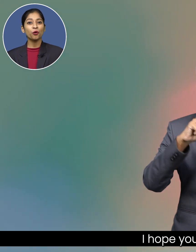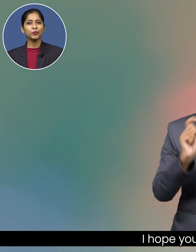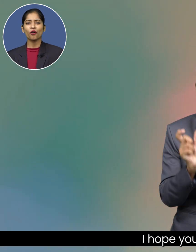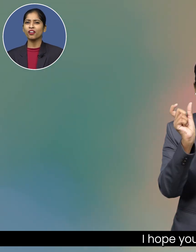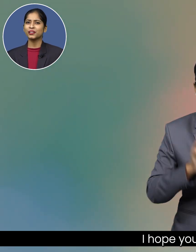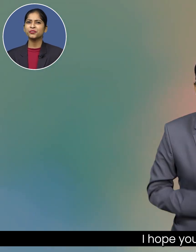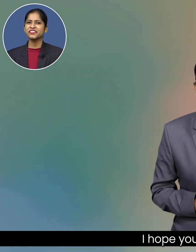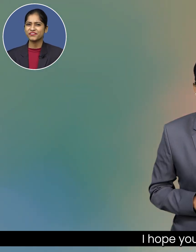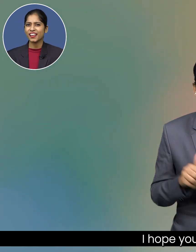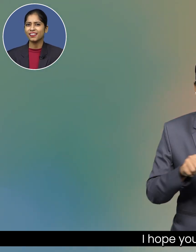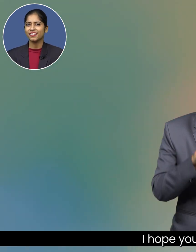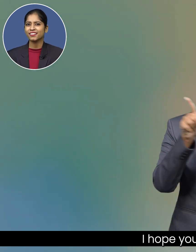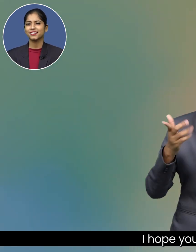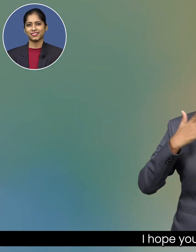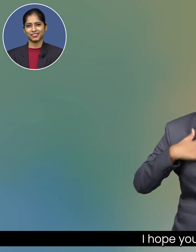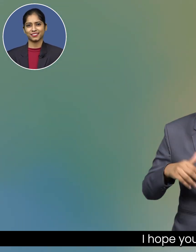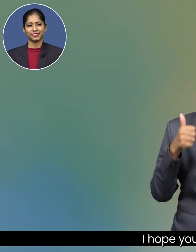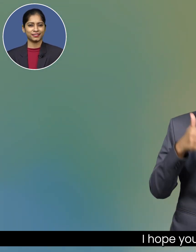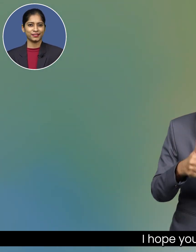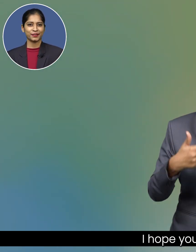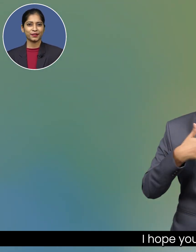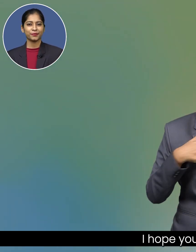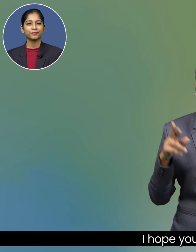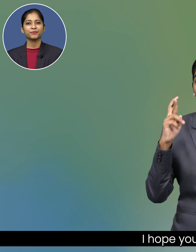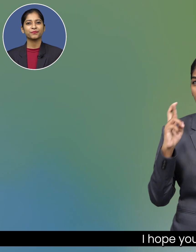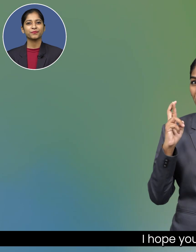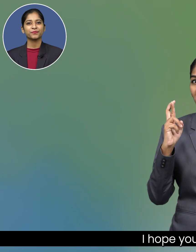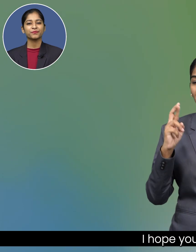I hope you all are doing well.